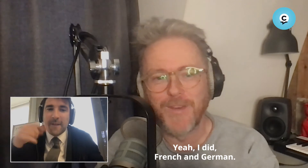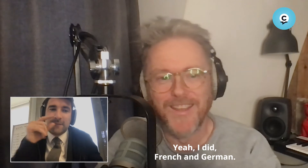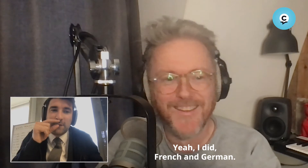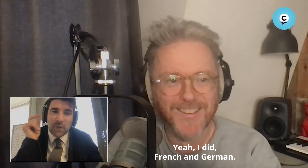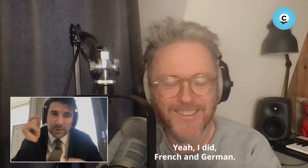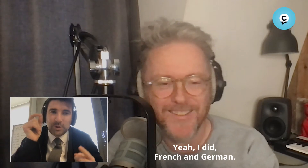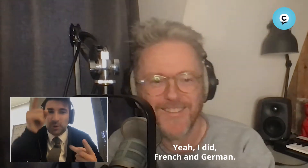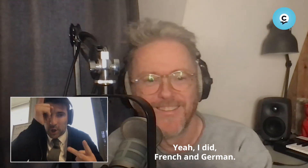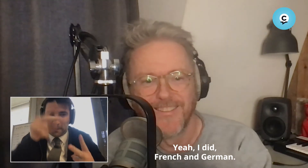German.